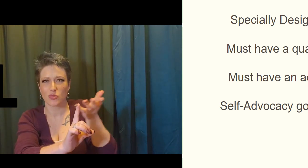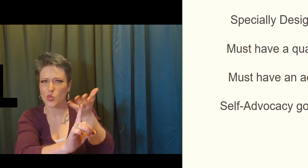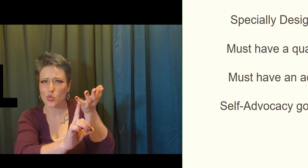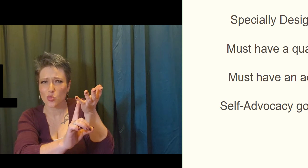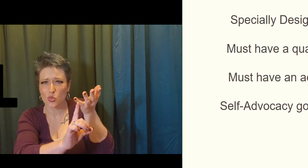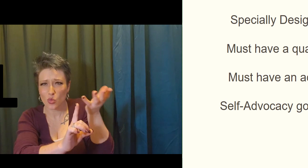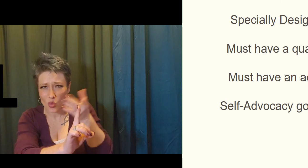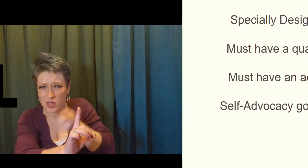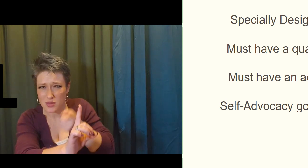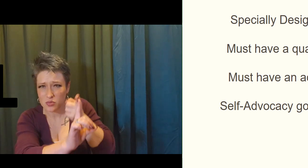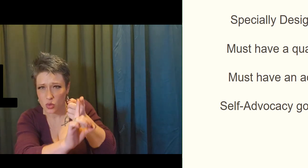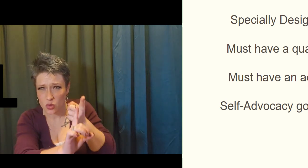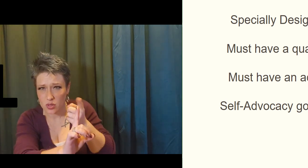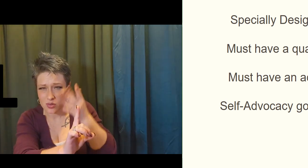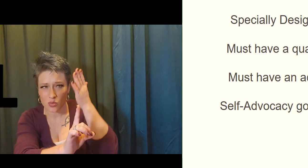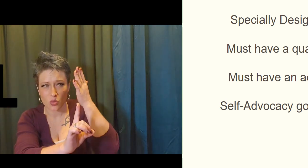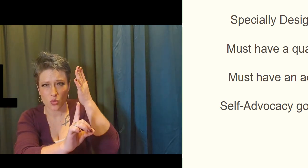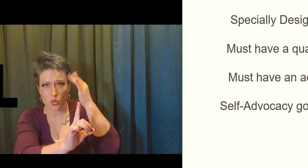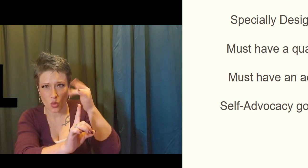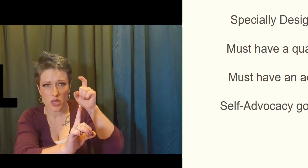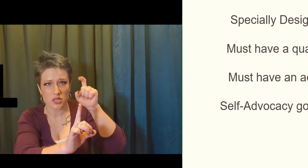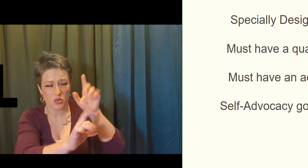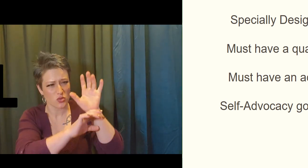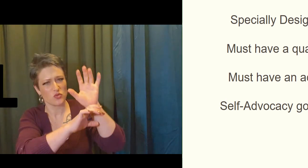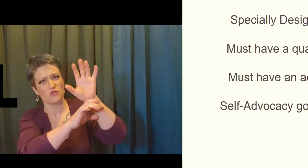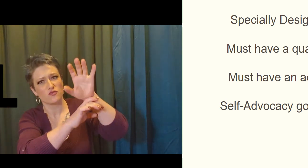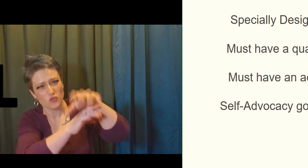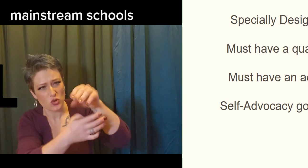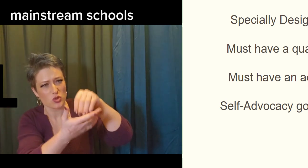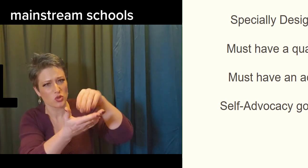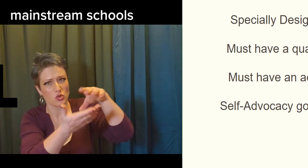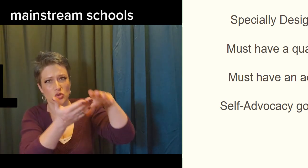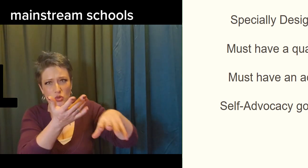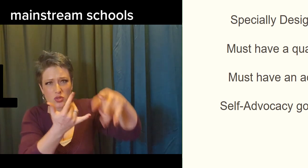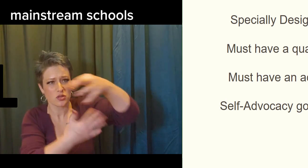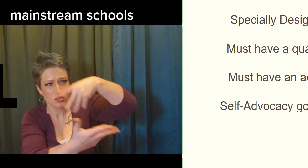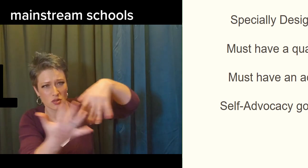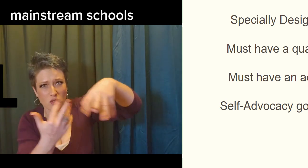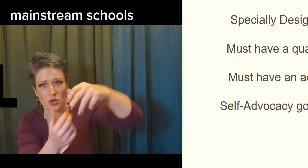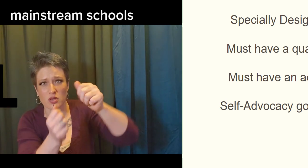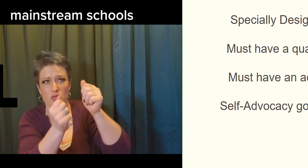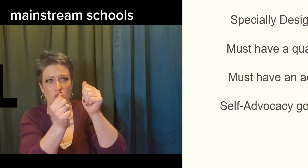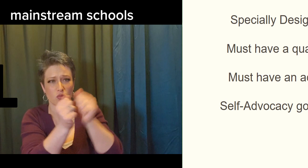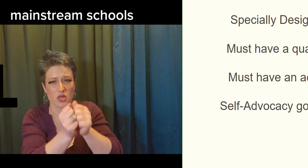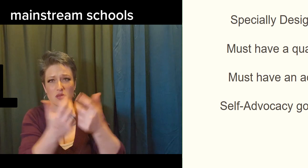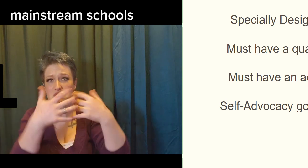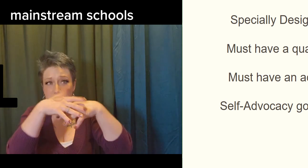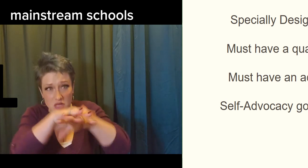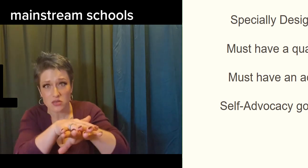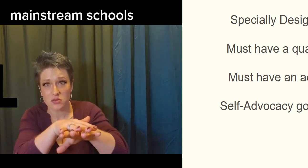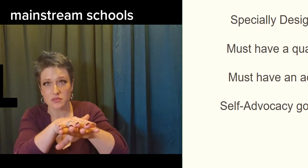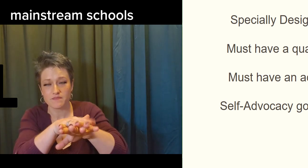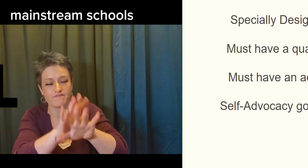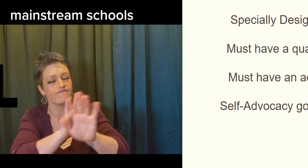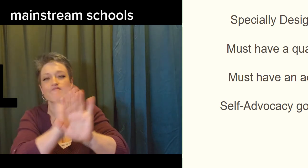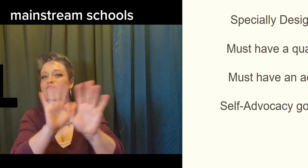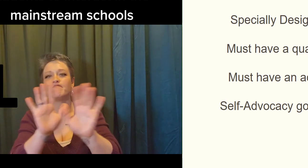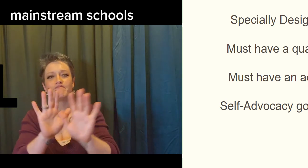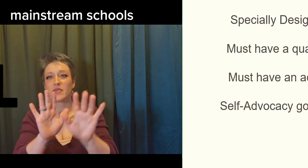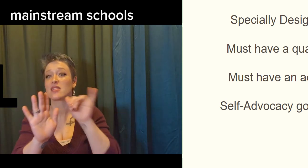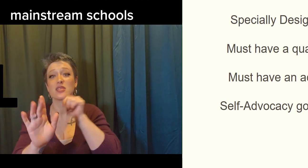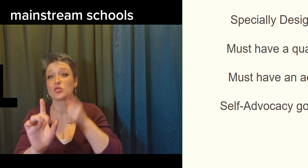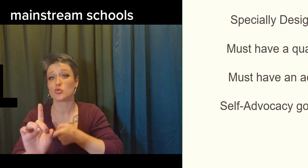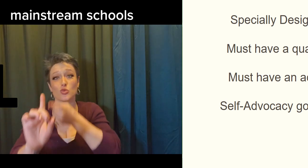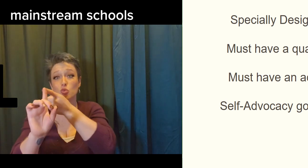LRE. What is that goal? Why do we need to force students to interact in the